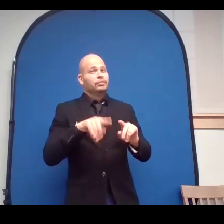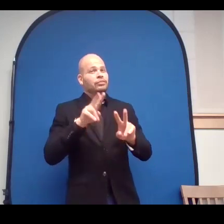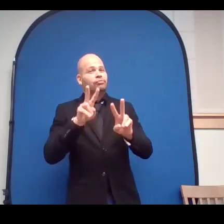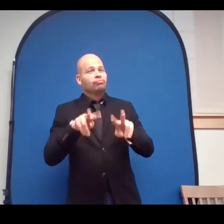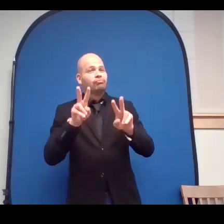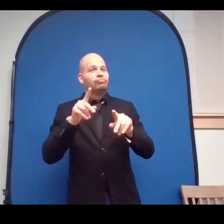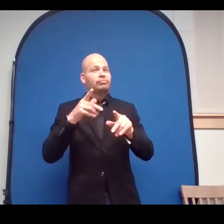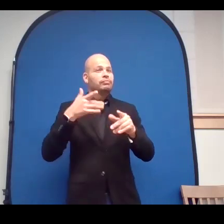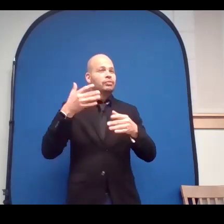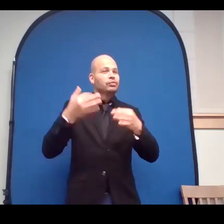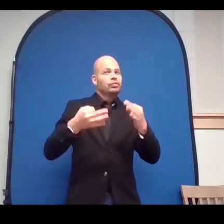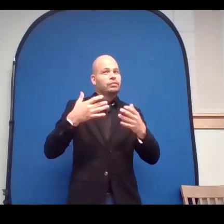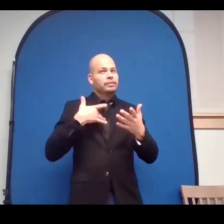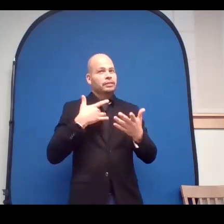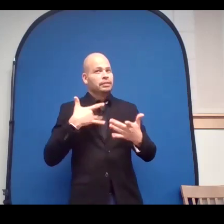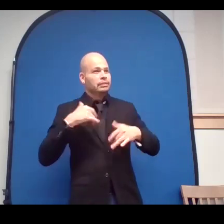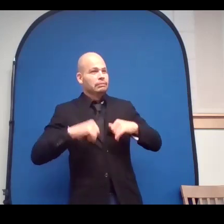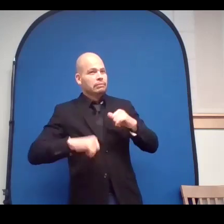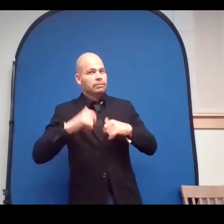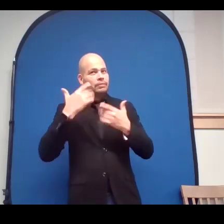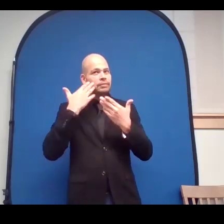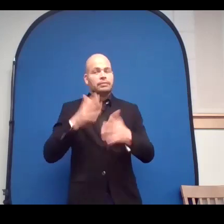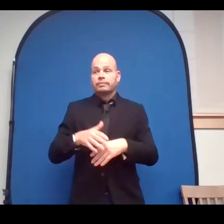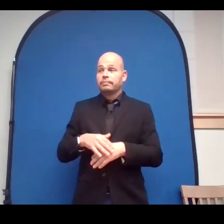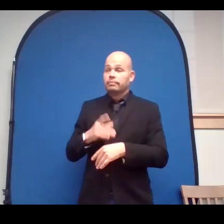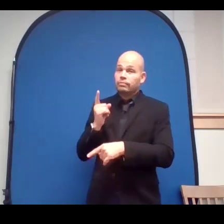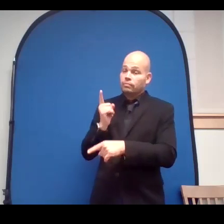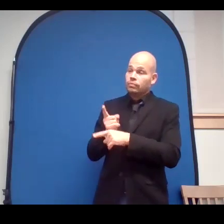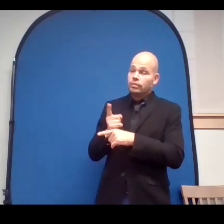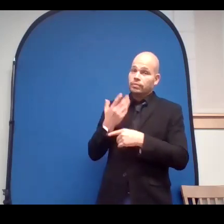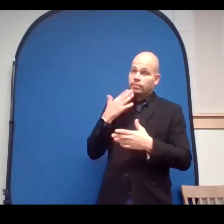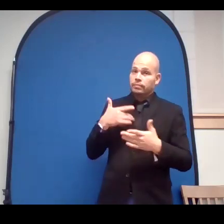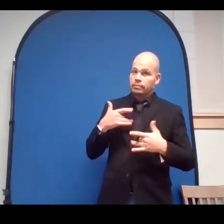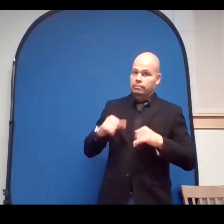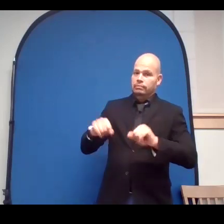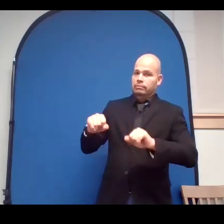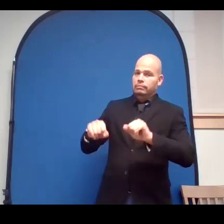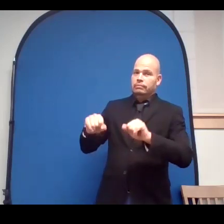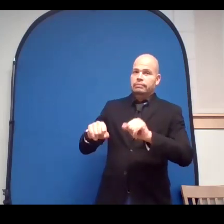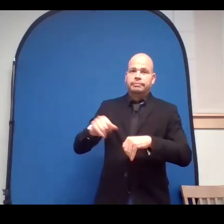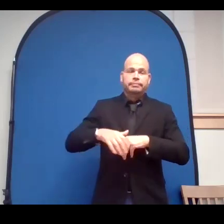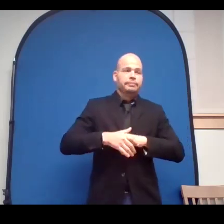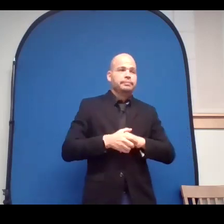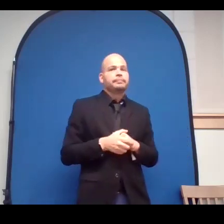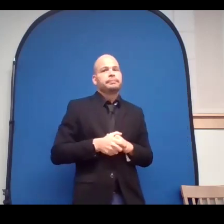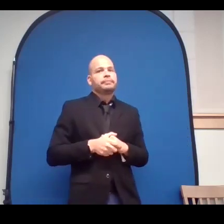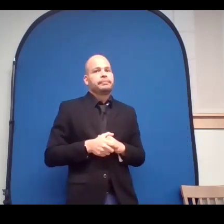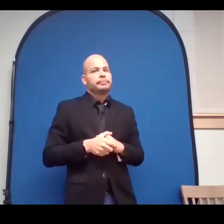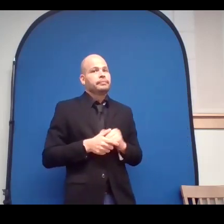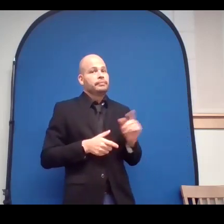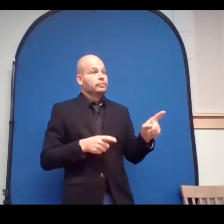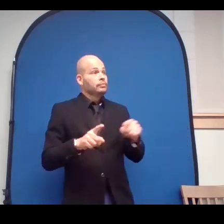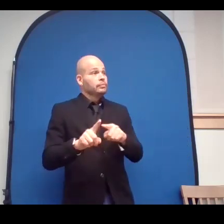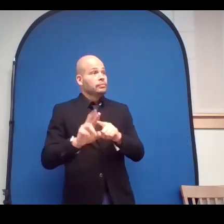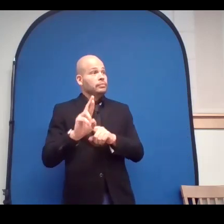Yes, sir. Did you recommend any counseling to Card in May or June?